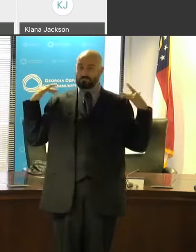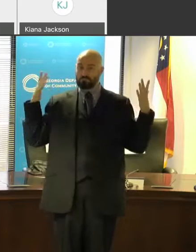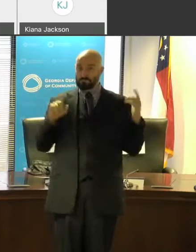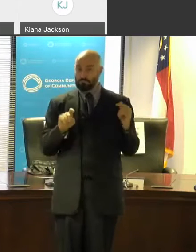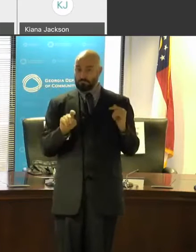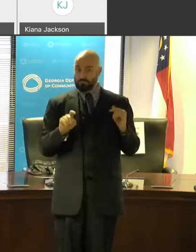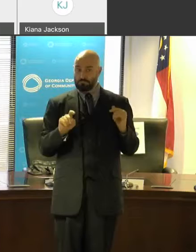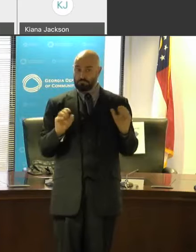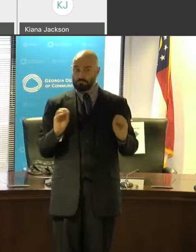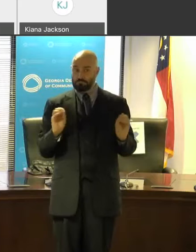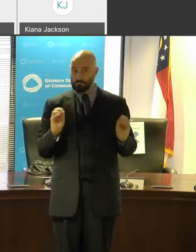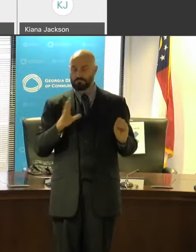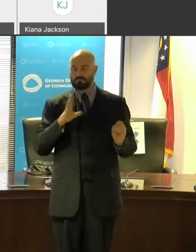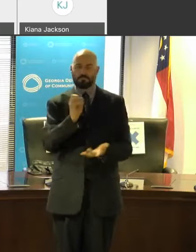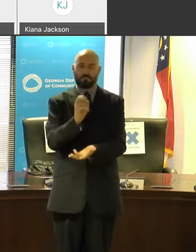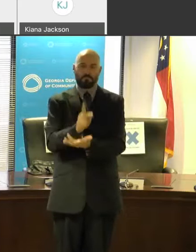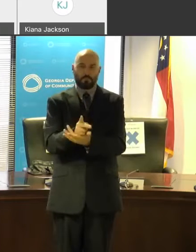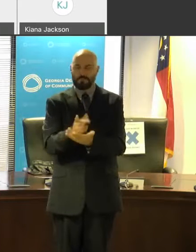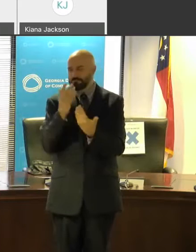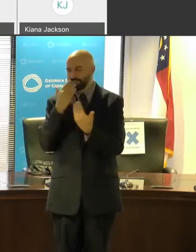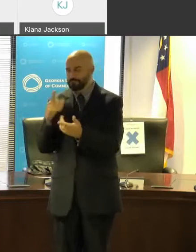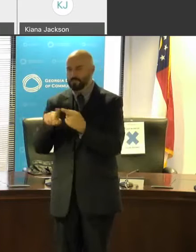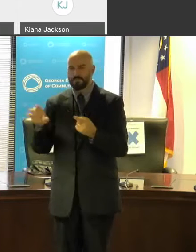Hearing none, they are approved. Thank you, Elena.